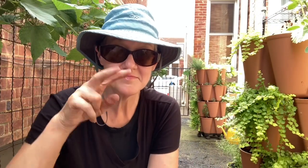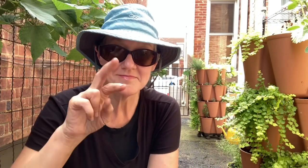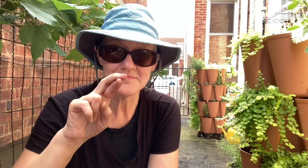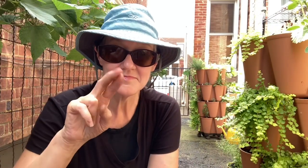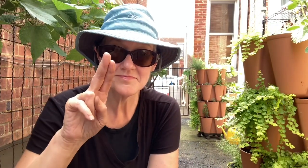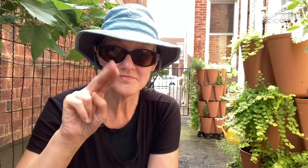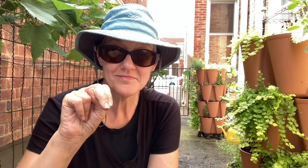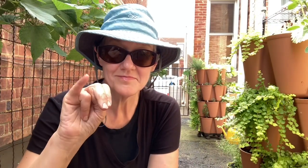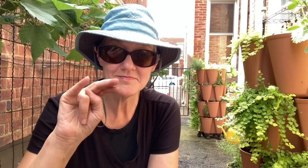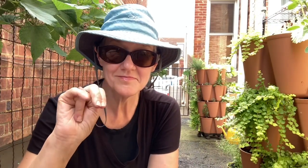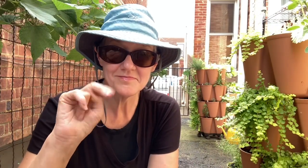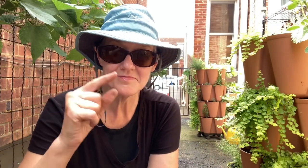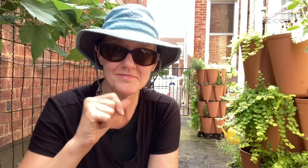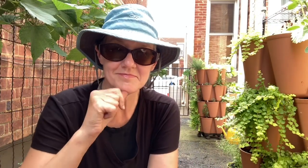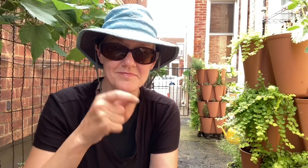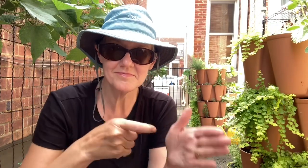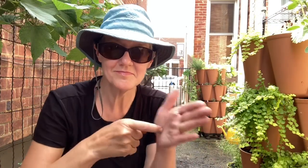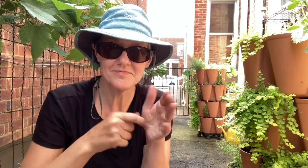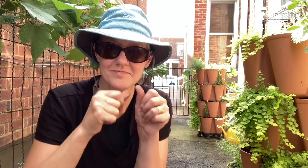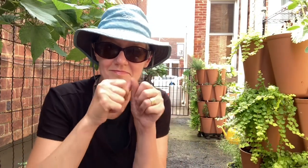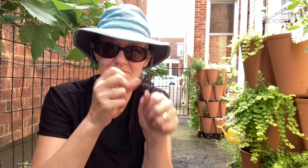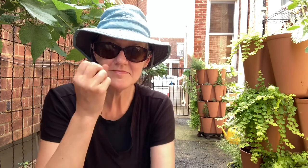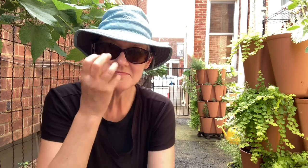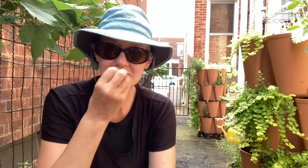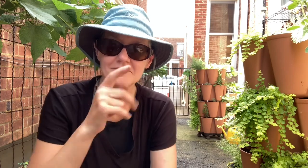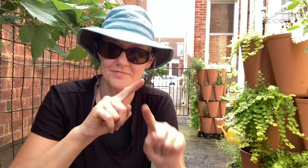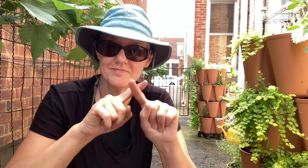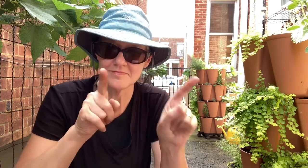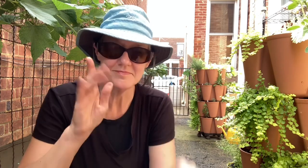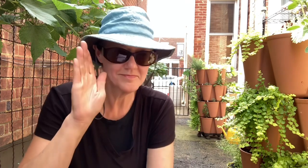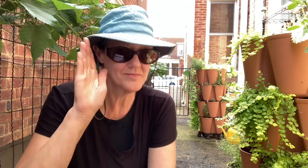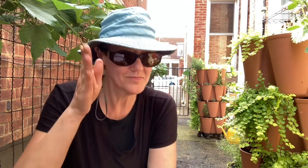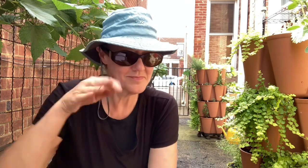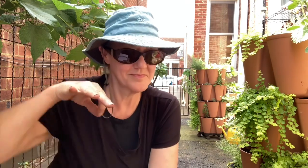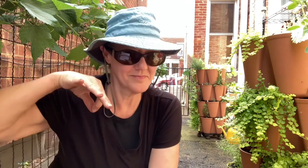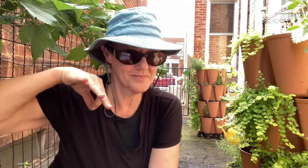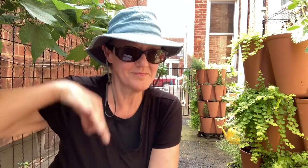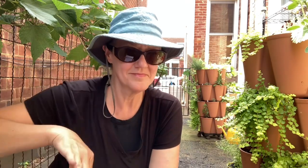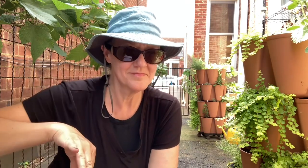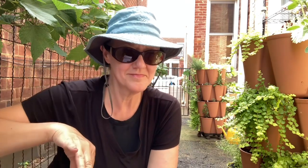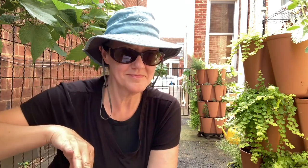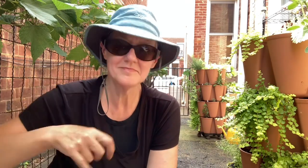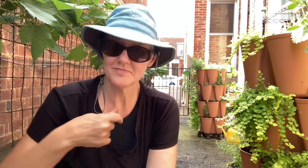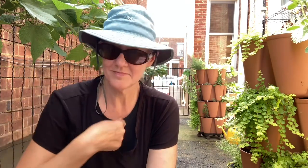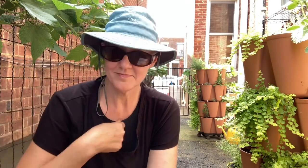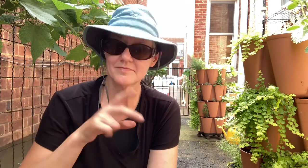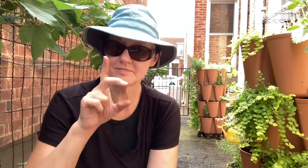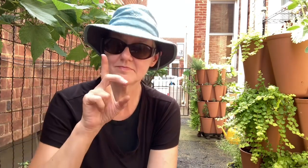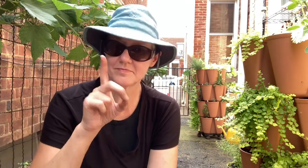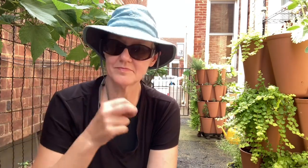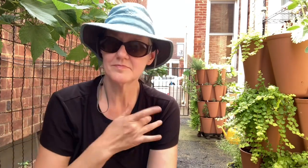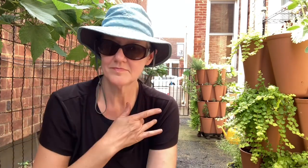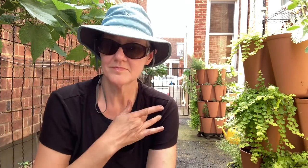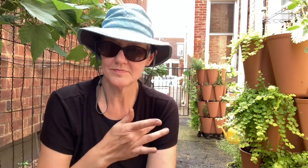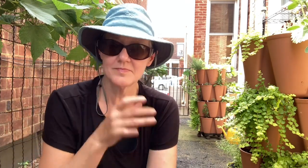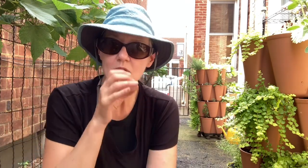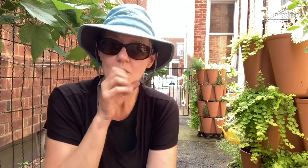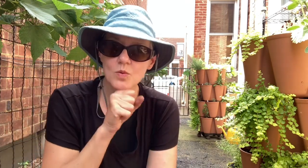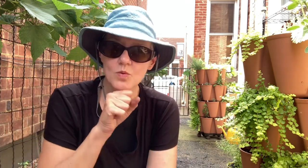Now deadheading and pruning aren't required, but they will benefit from it.